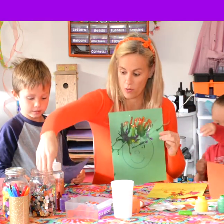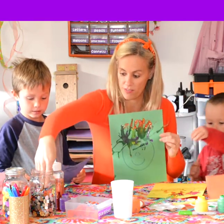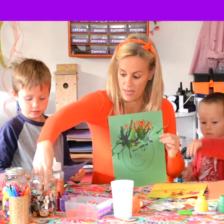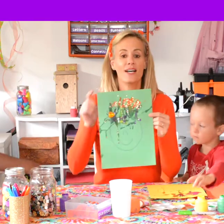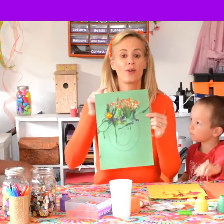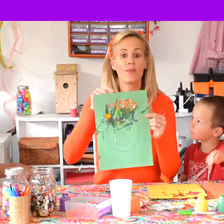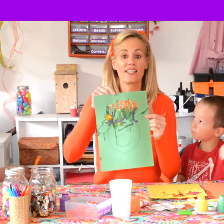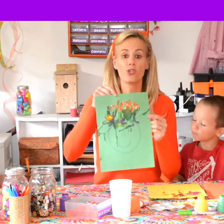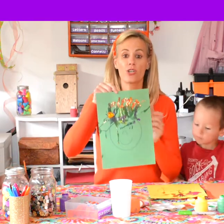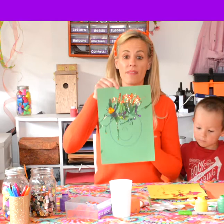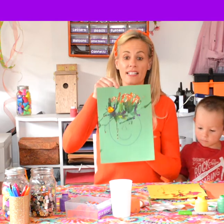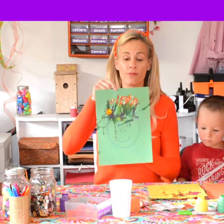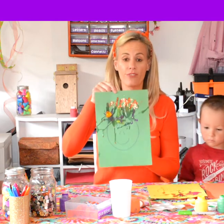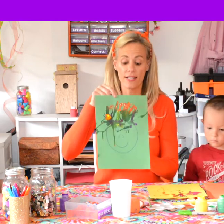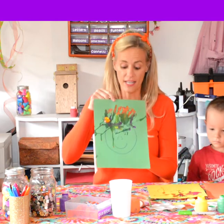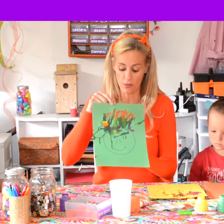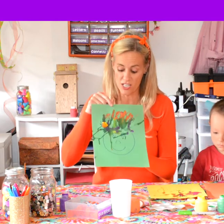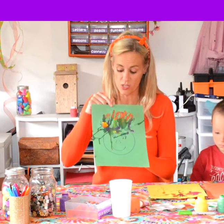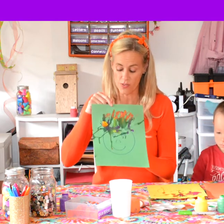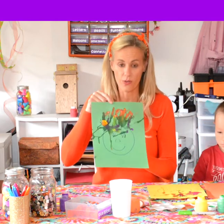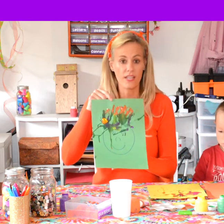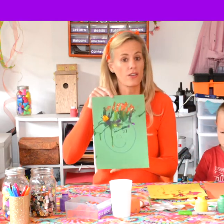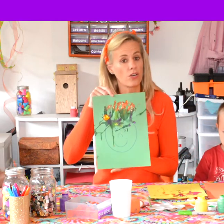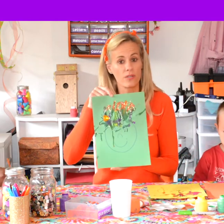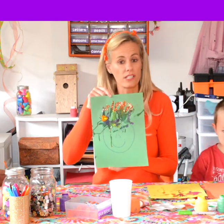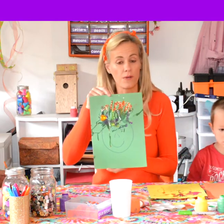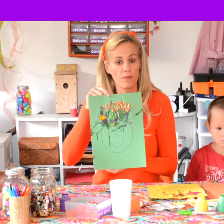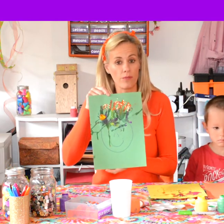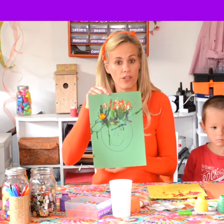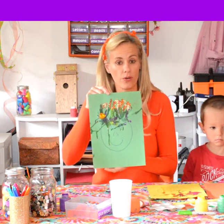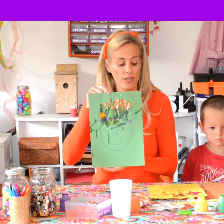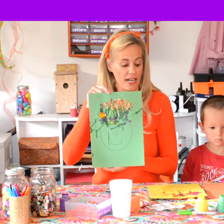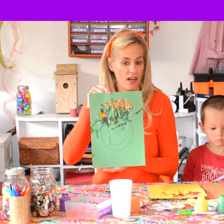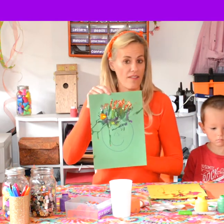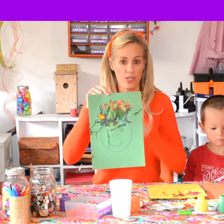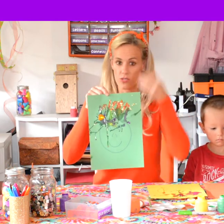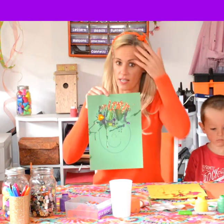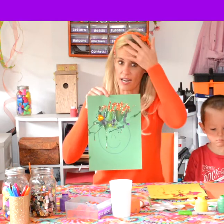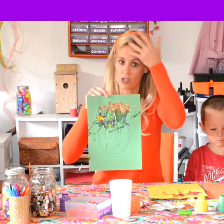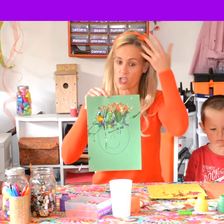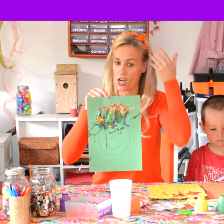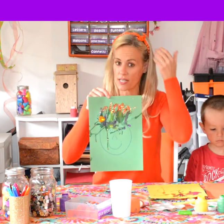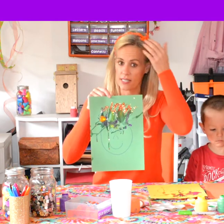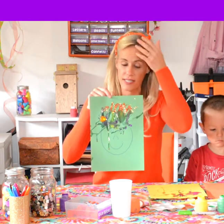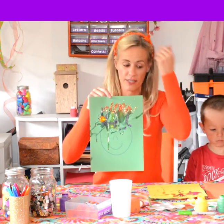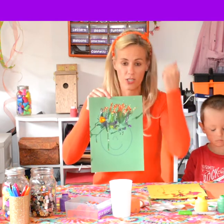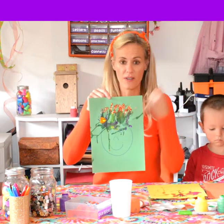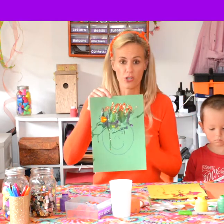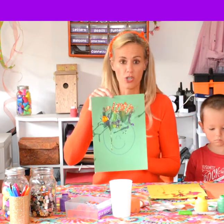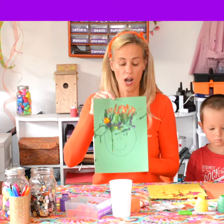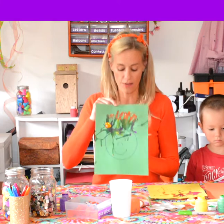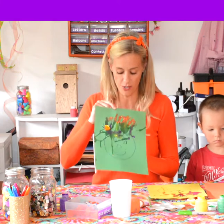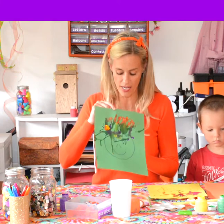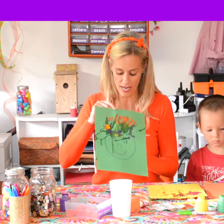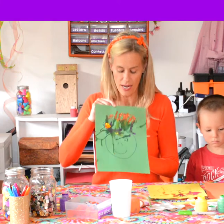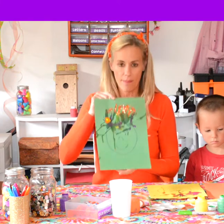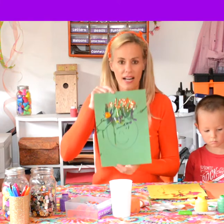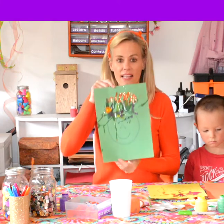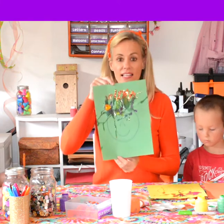one of mine. So anyway, so you can make some fun decorations with your thing. You can always experiment with your own hair. I've been using hair chalk or special chalk for your hair. But anything to